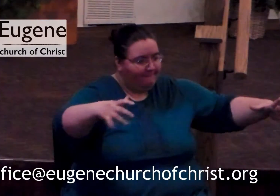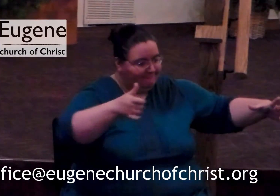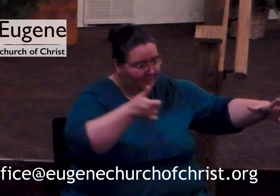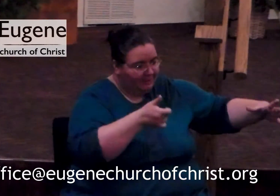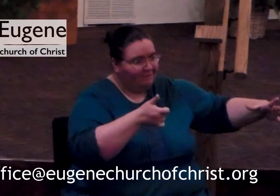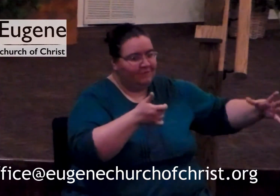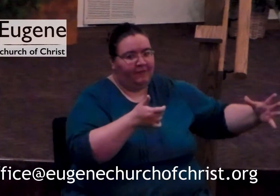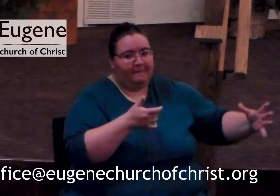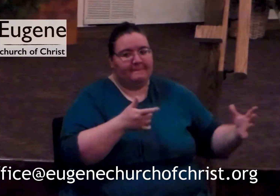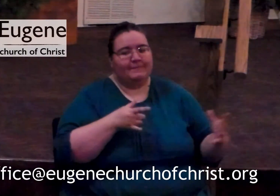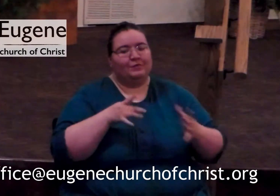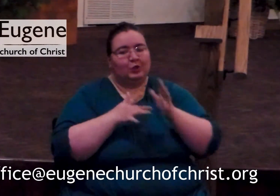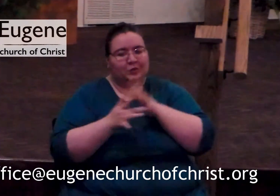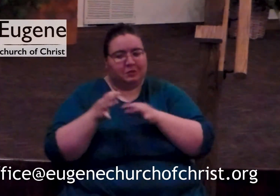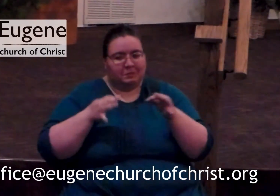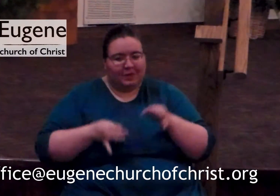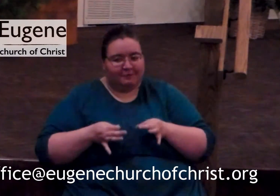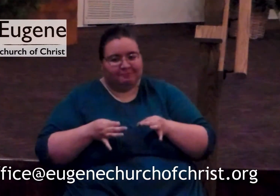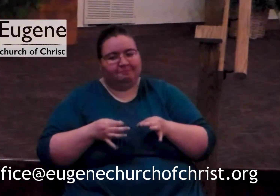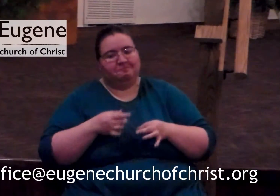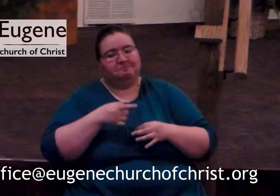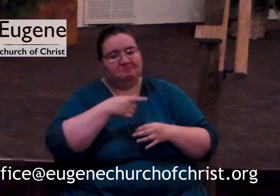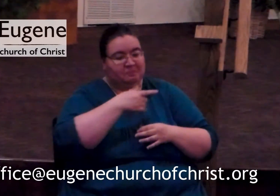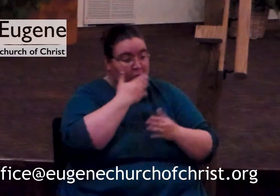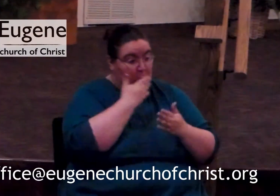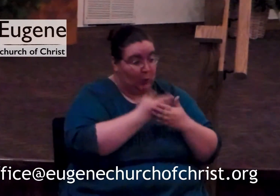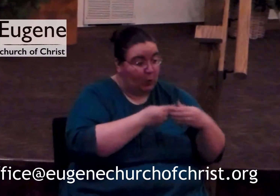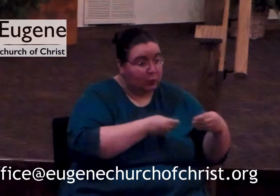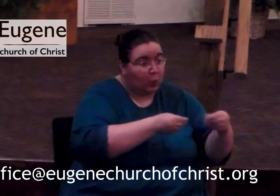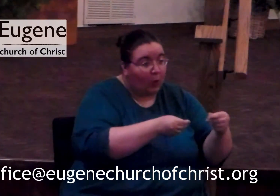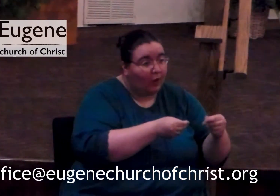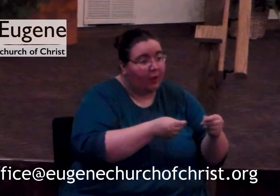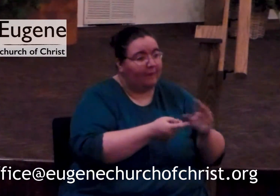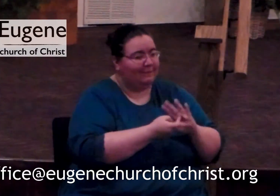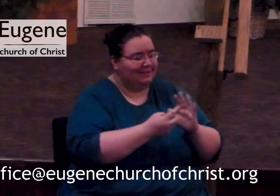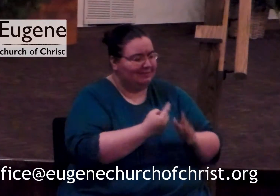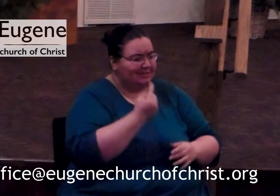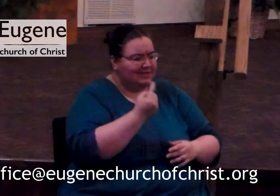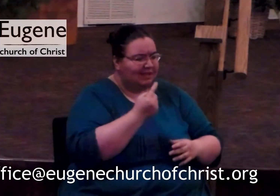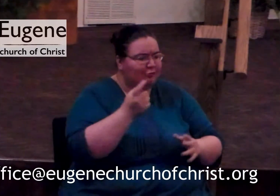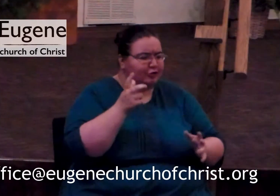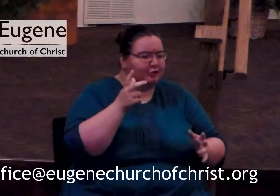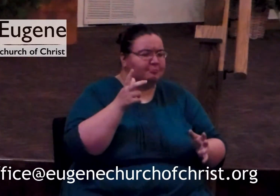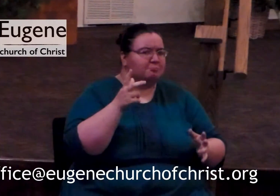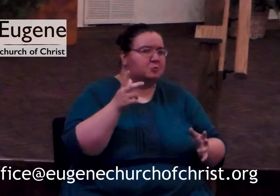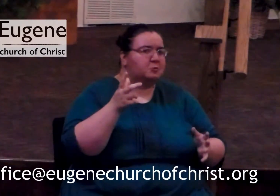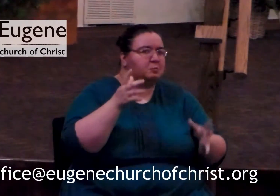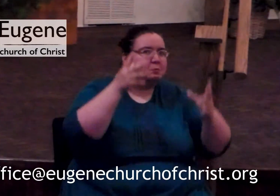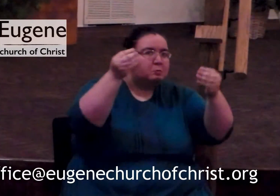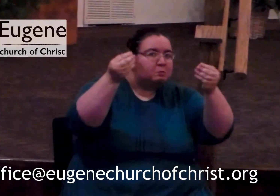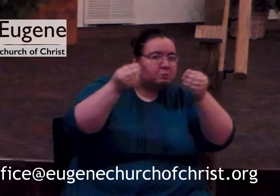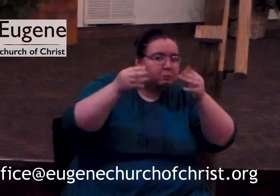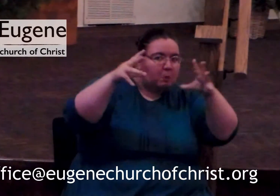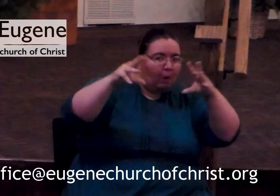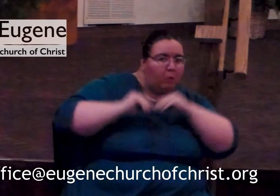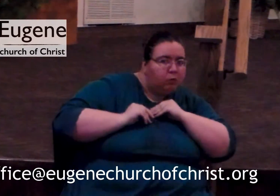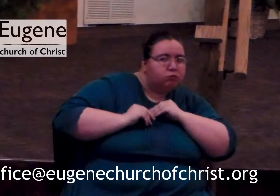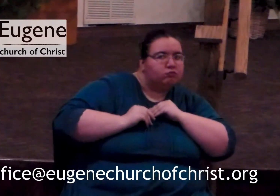this way: the seed falling on good soil refers to someone who hears the word and understands it. This is the one who produces a crop yielding 160 or 30 times what was